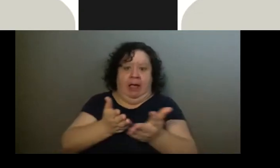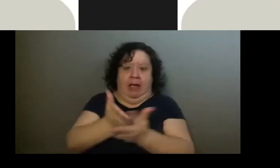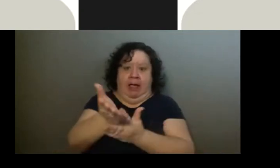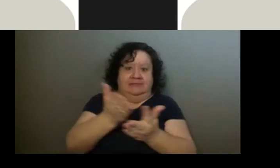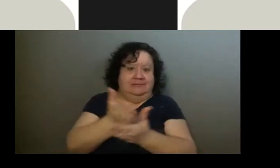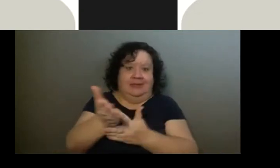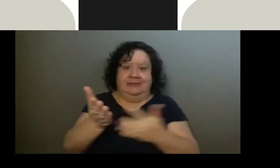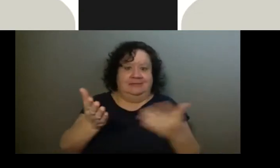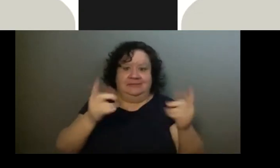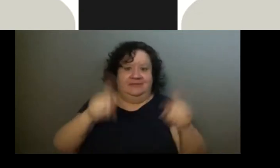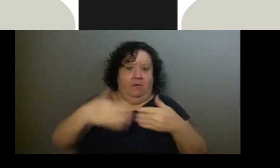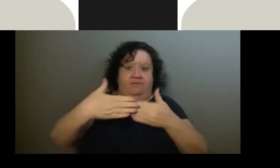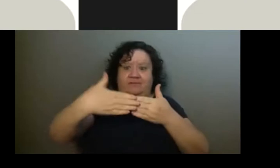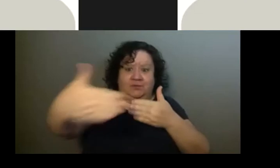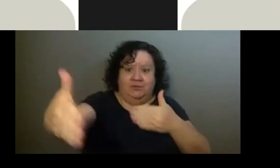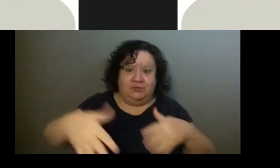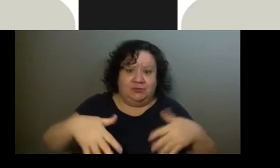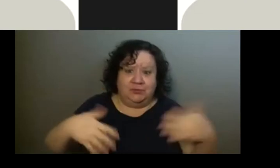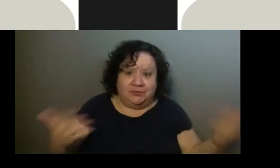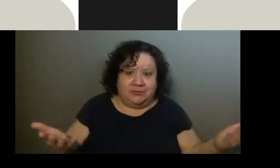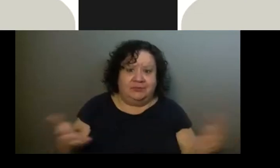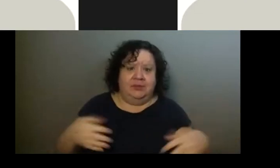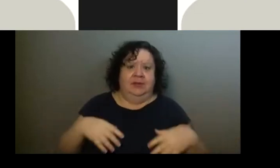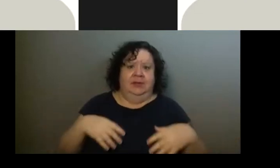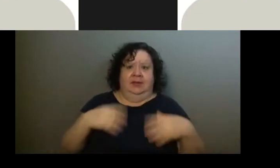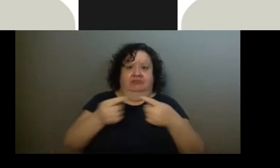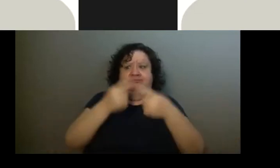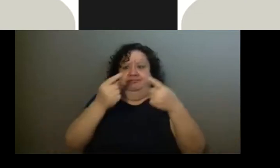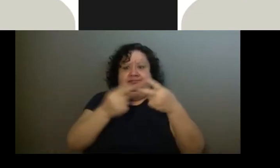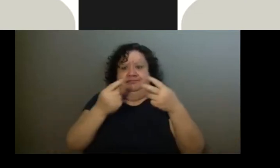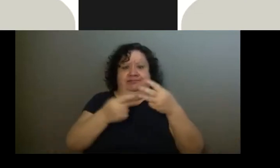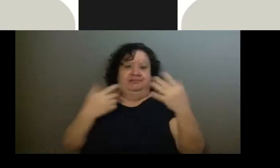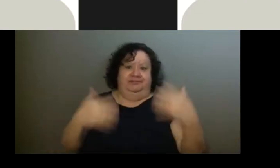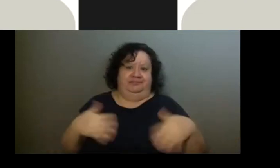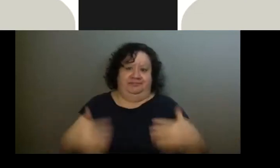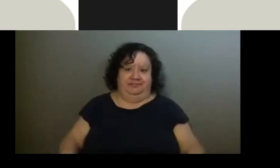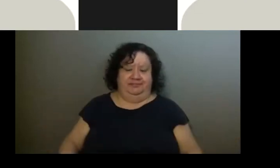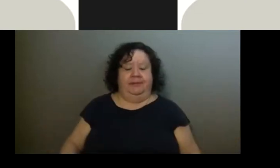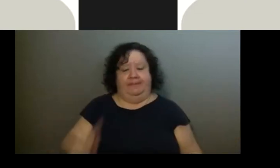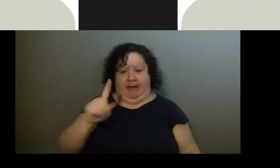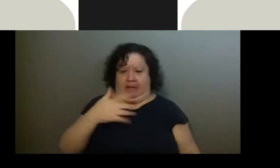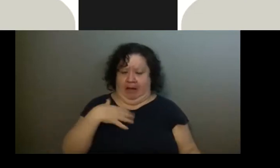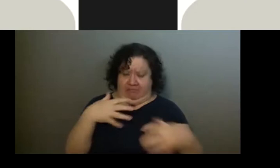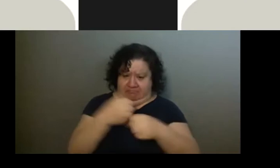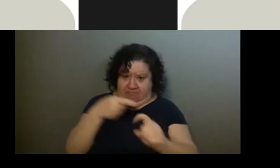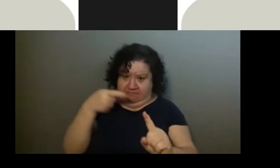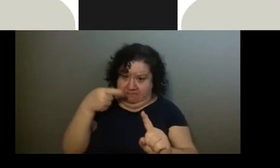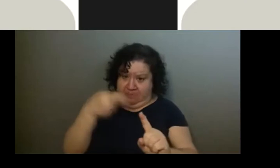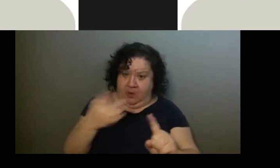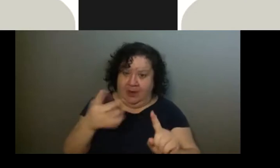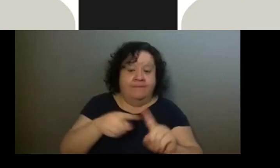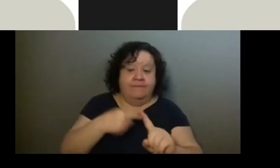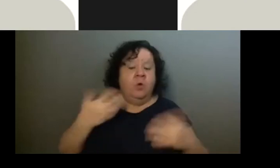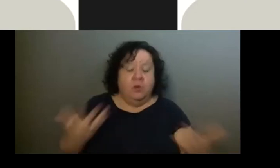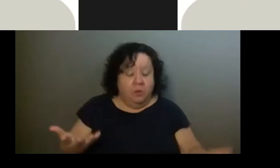I think the most important thing for the communities and the governments to interact is that exact interaction